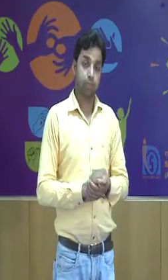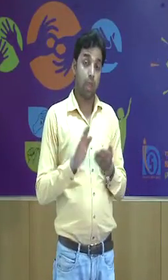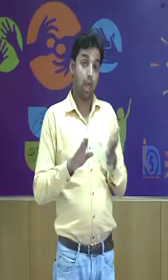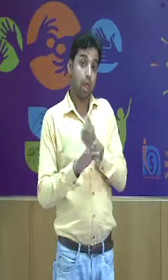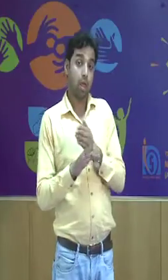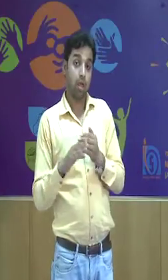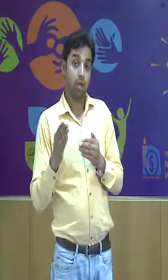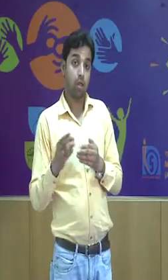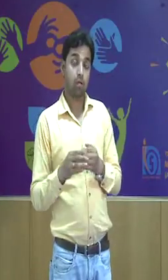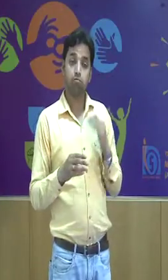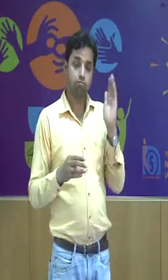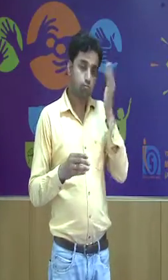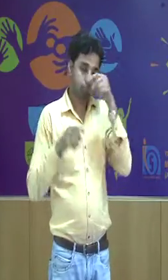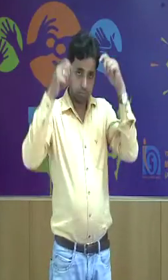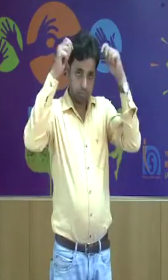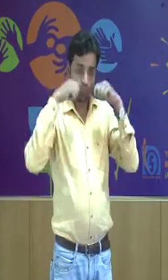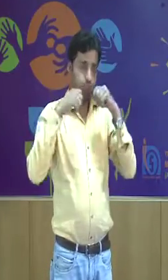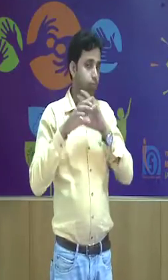and did not cover their faces.